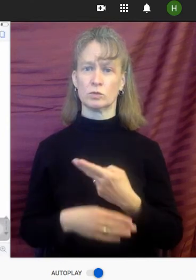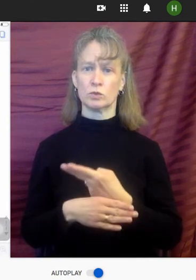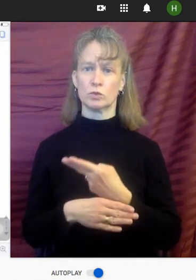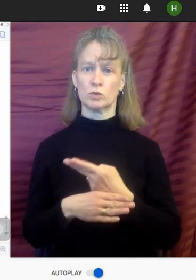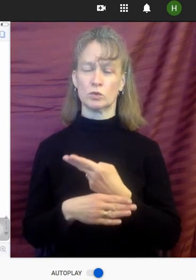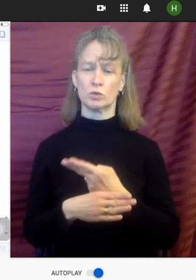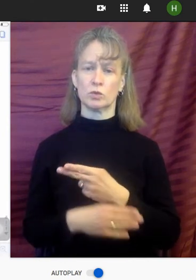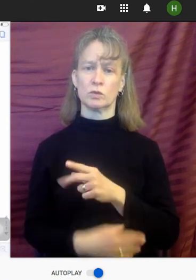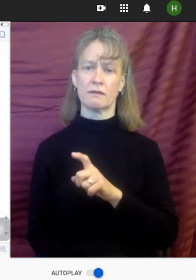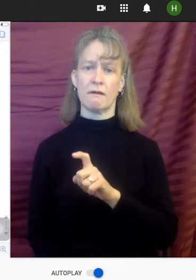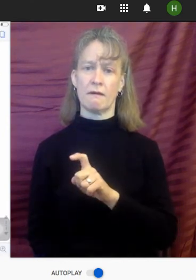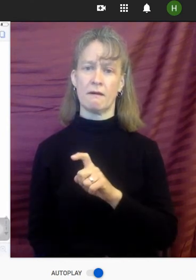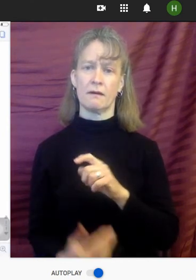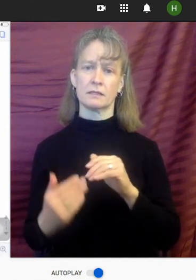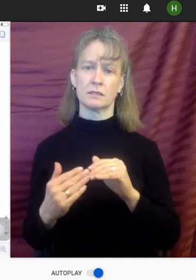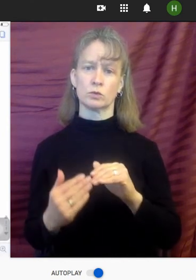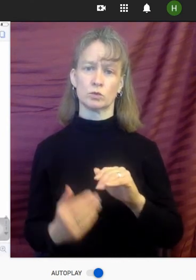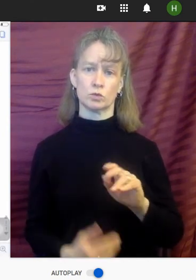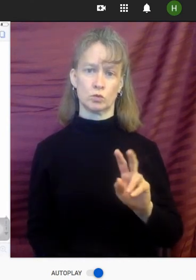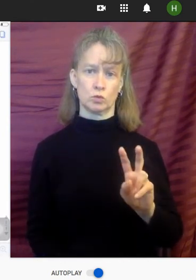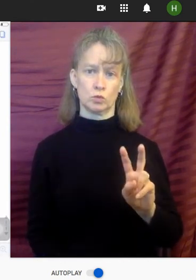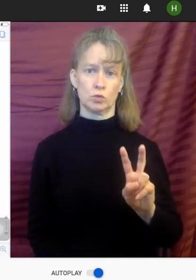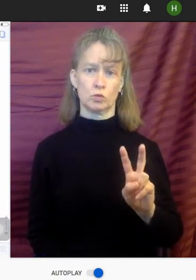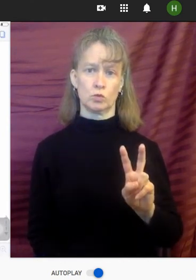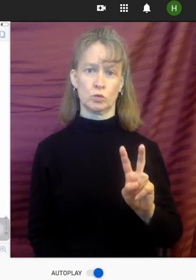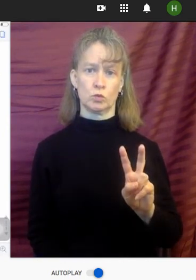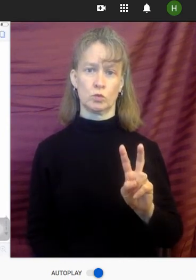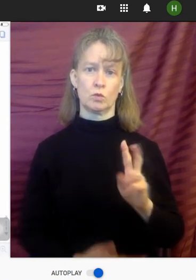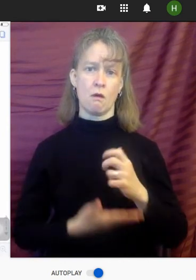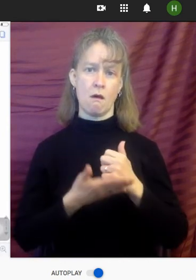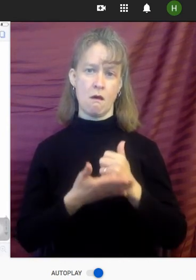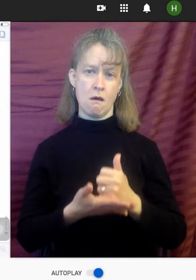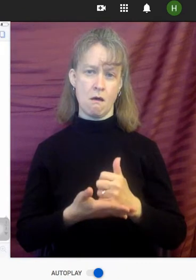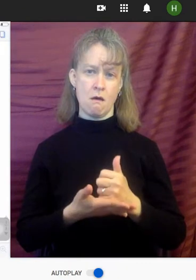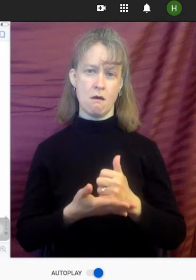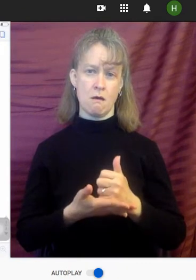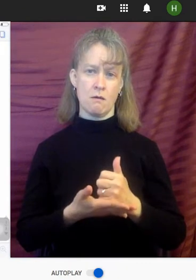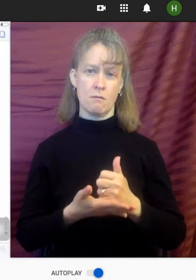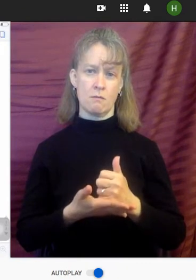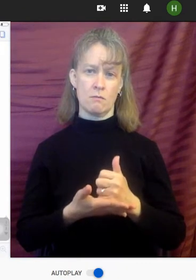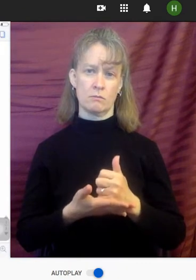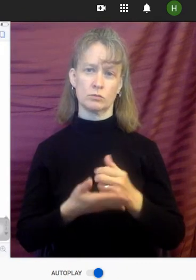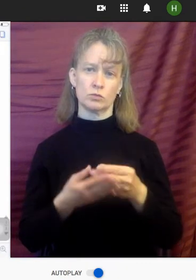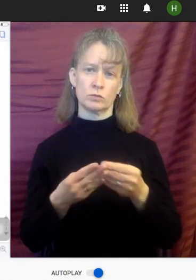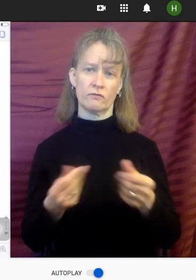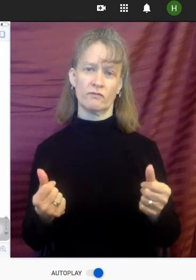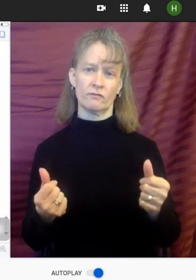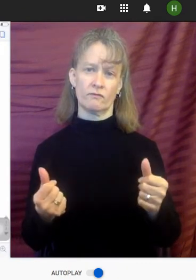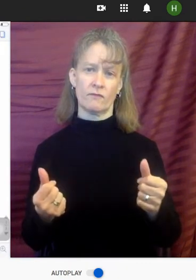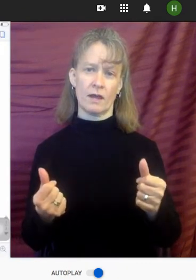x equals 2 to help us find y.